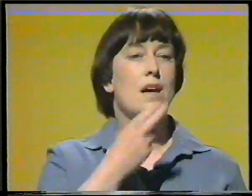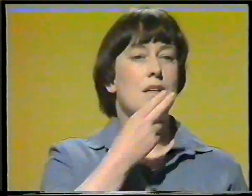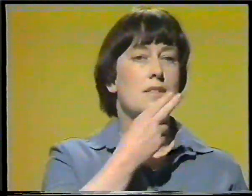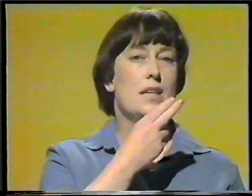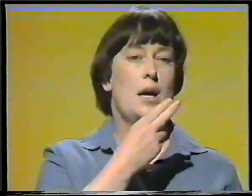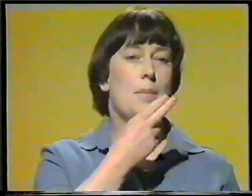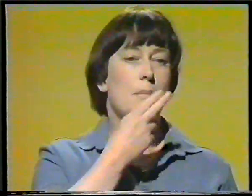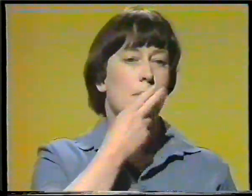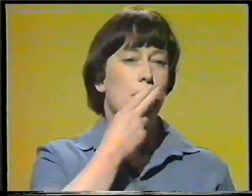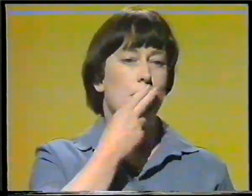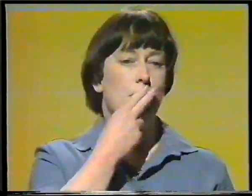Dumb.